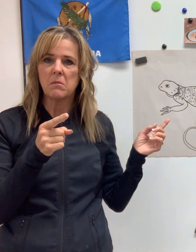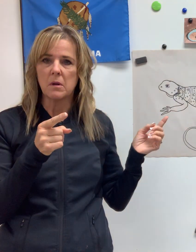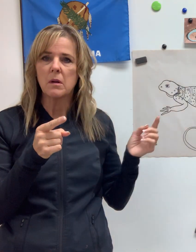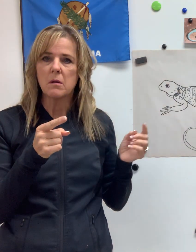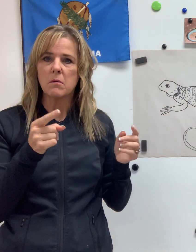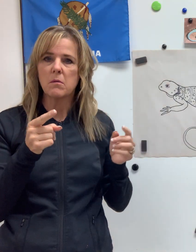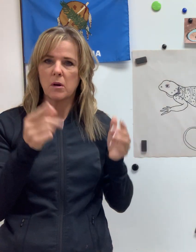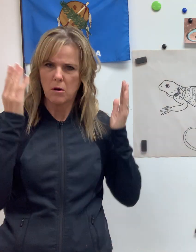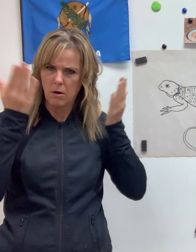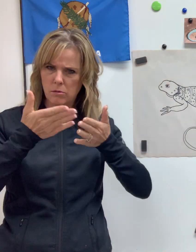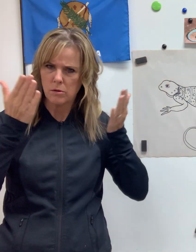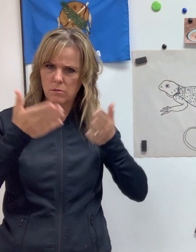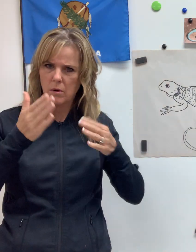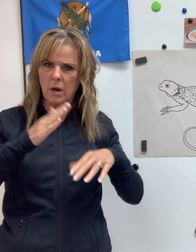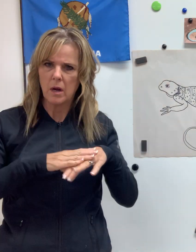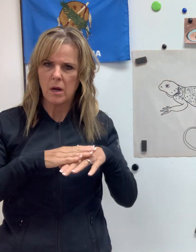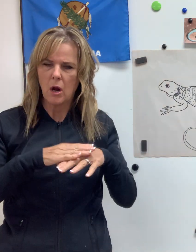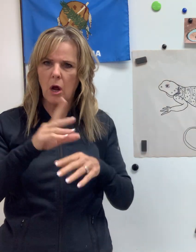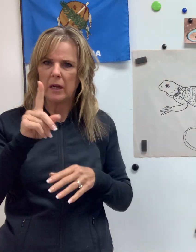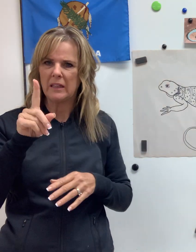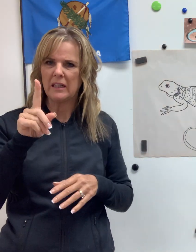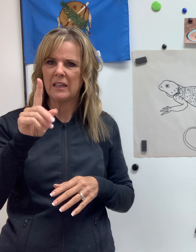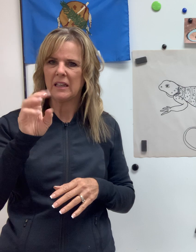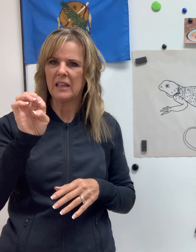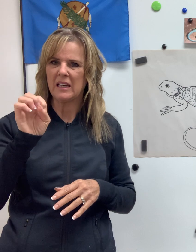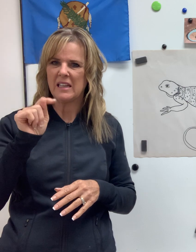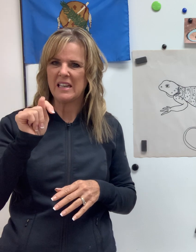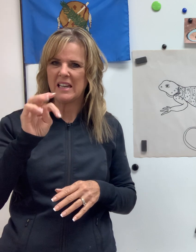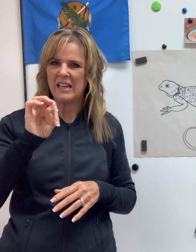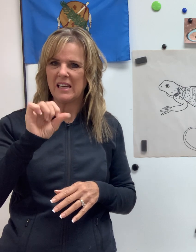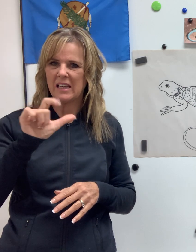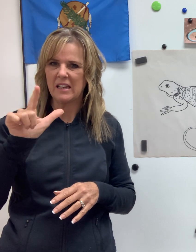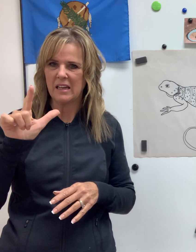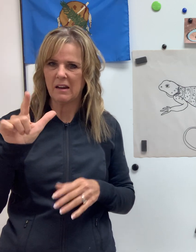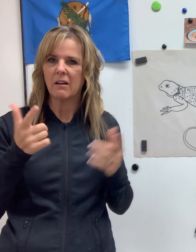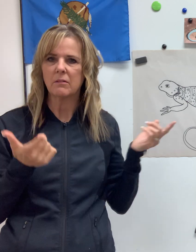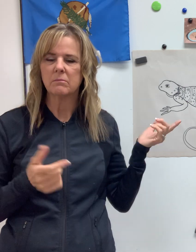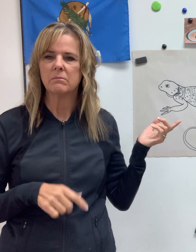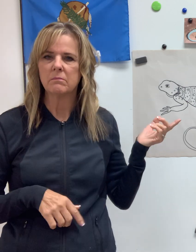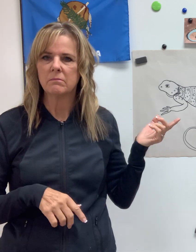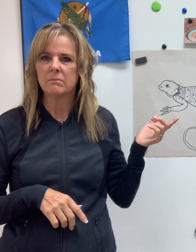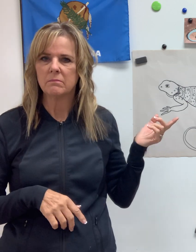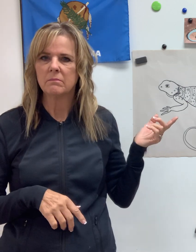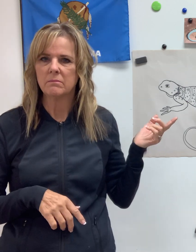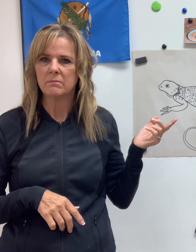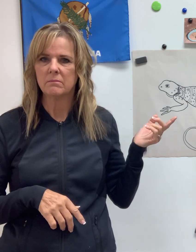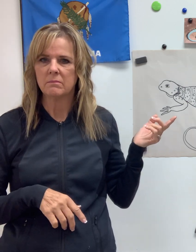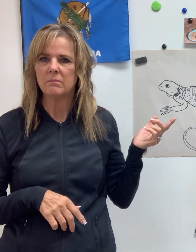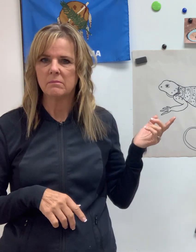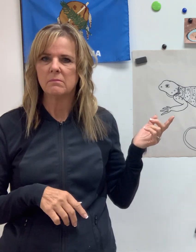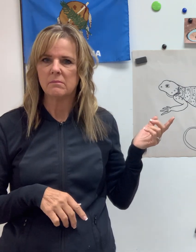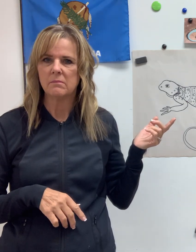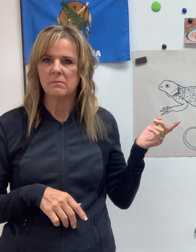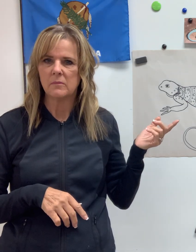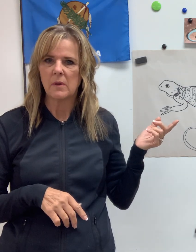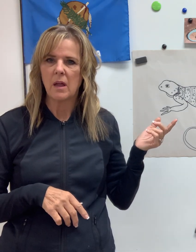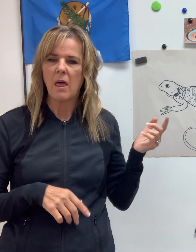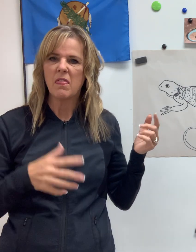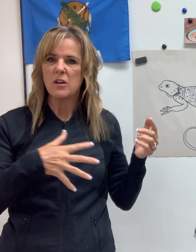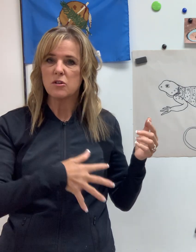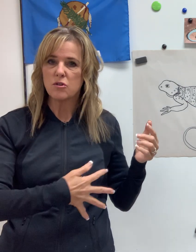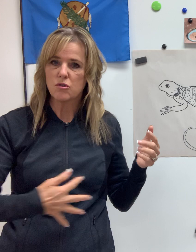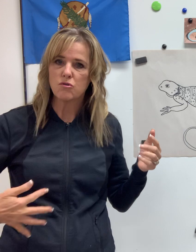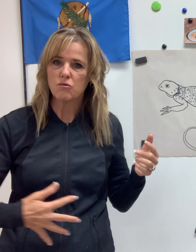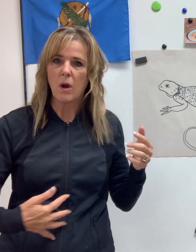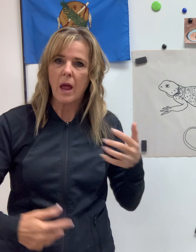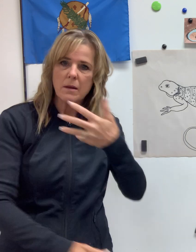detail and add lots and lots of cool design and detail on here. But this sort of patterning, the stripes and